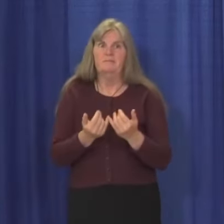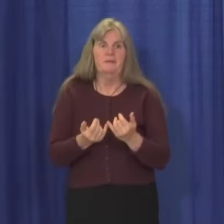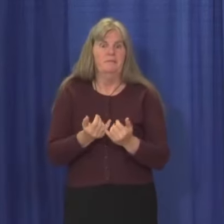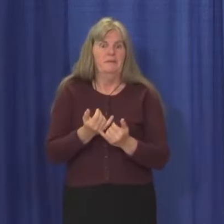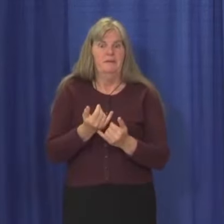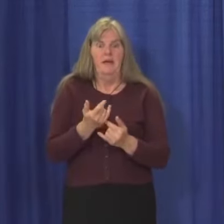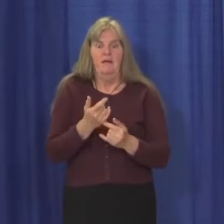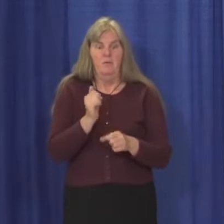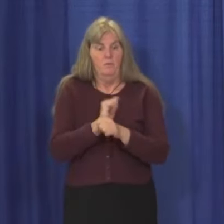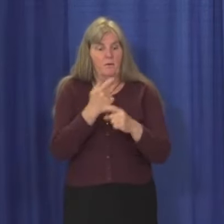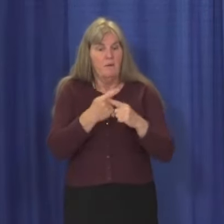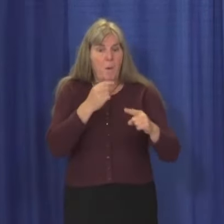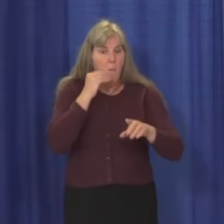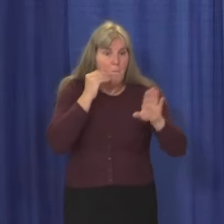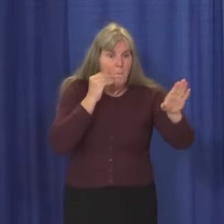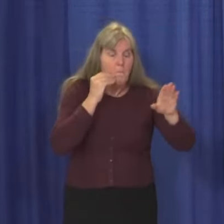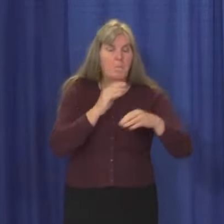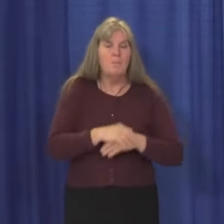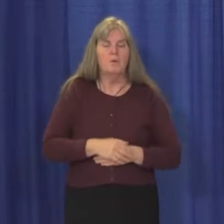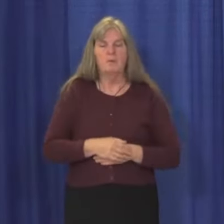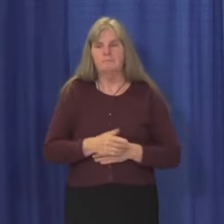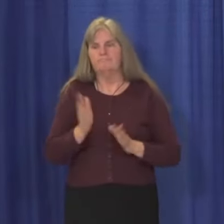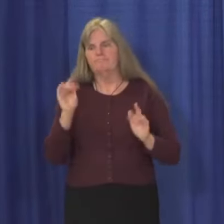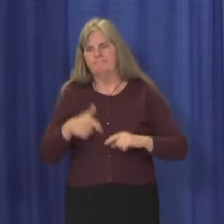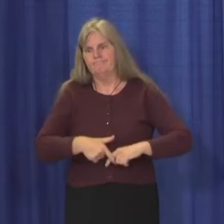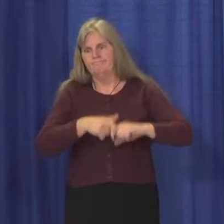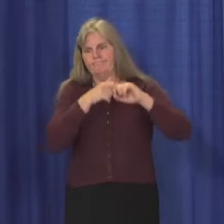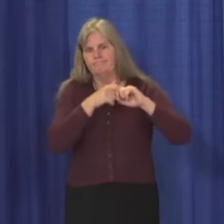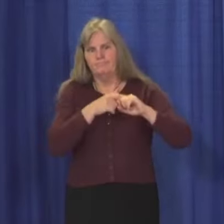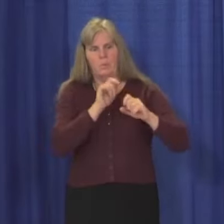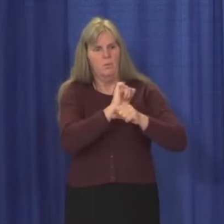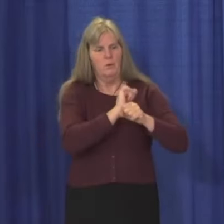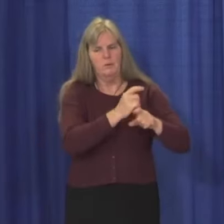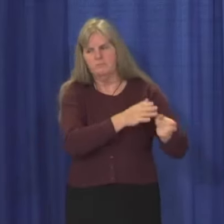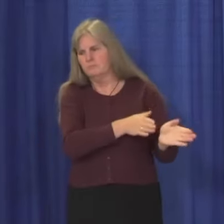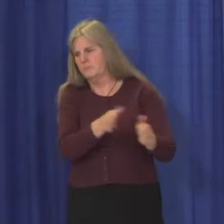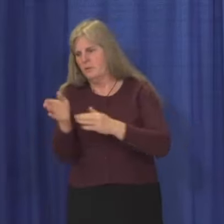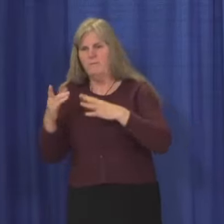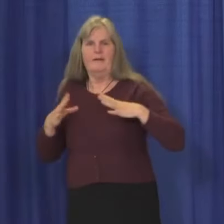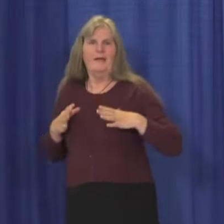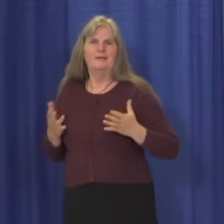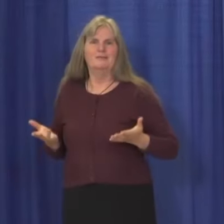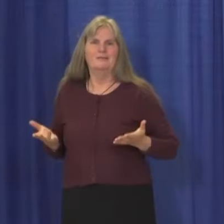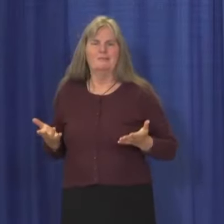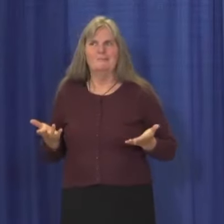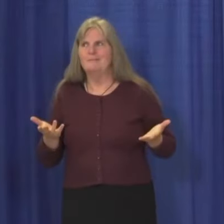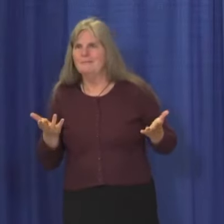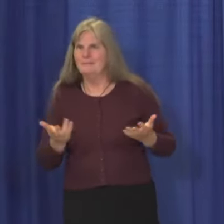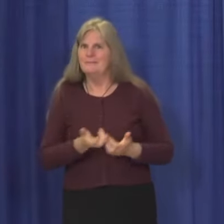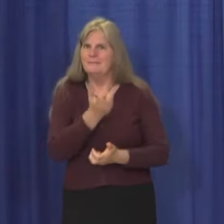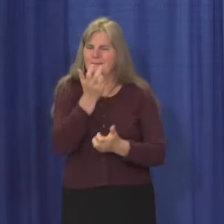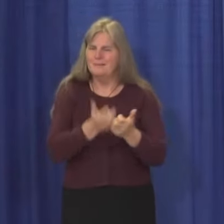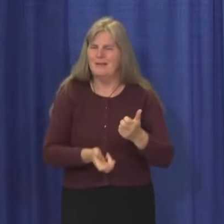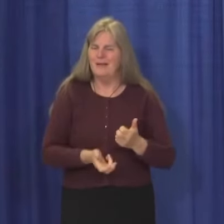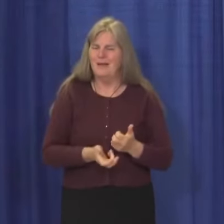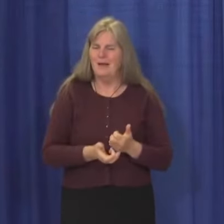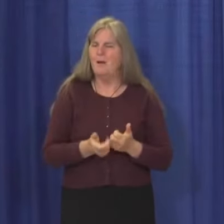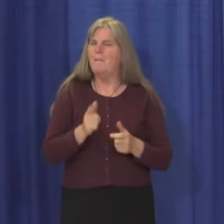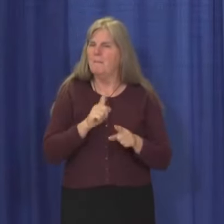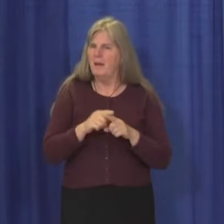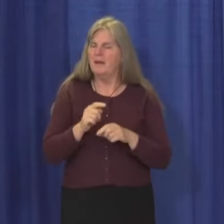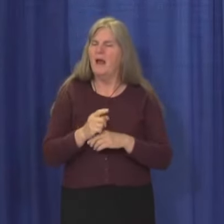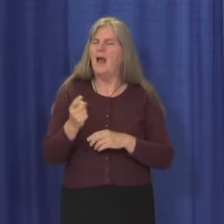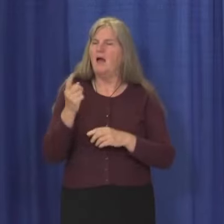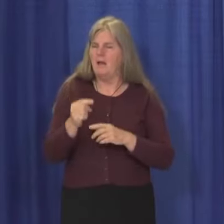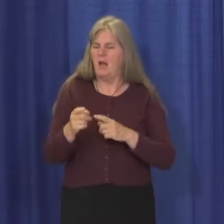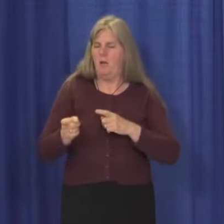from home or taking an unplanned vacation. Your efforts have shown as our situation is now well contained